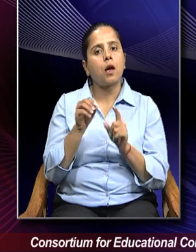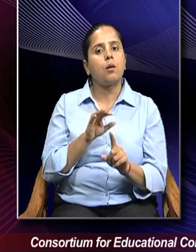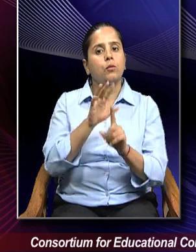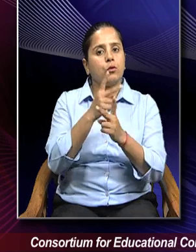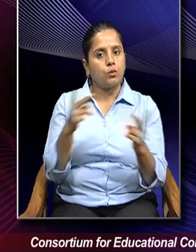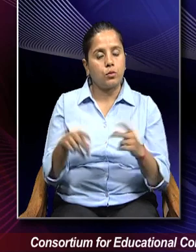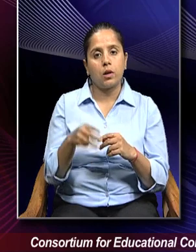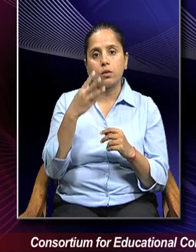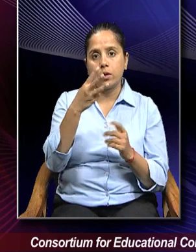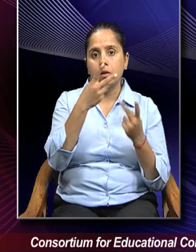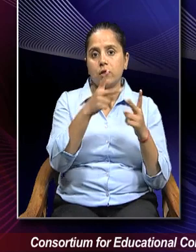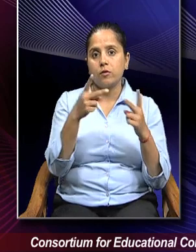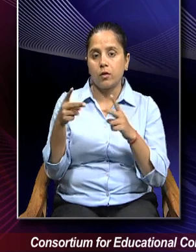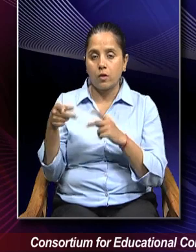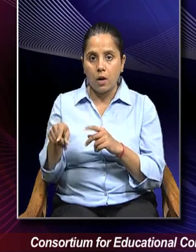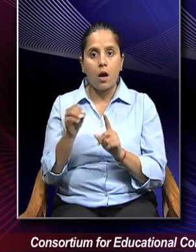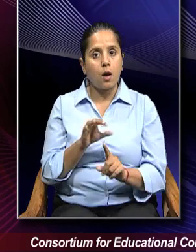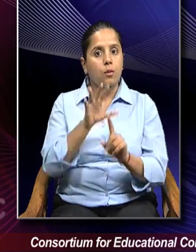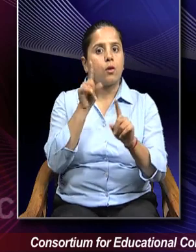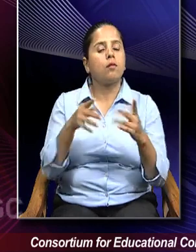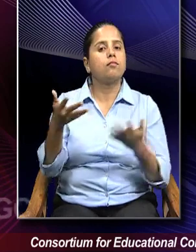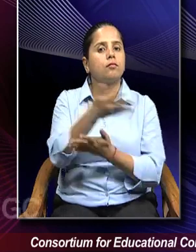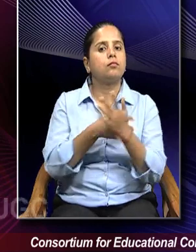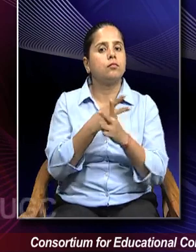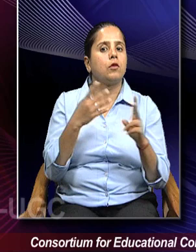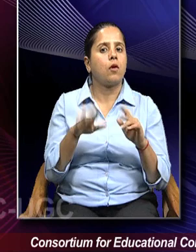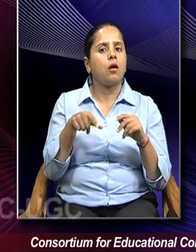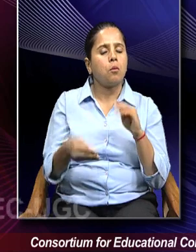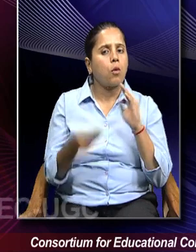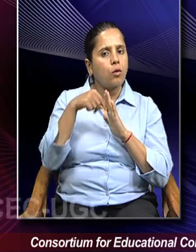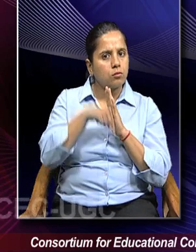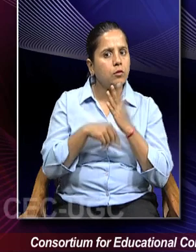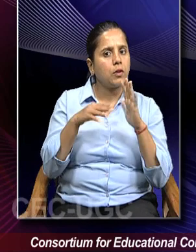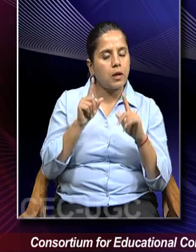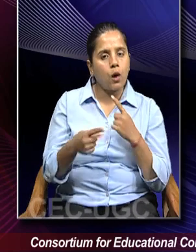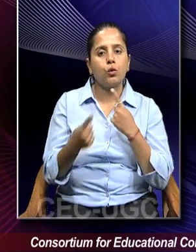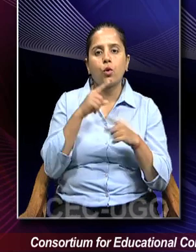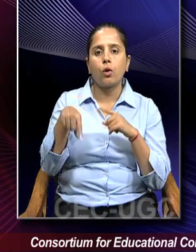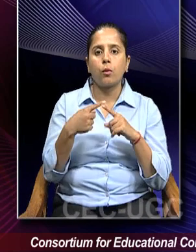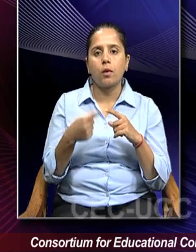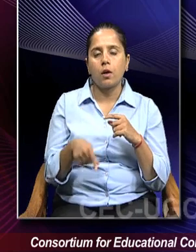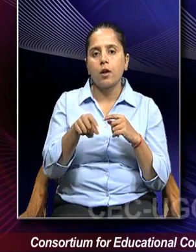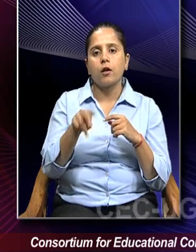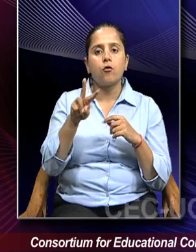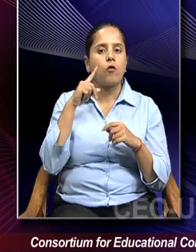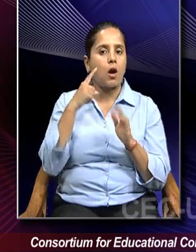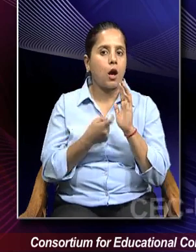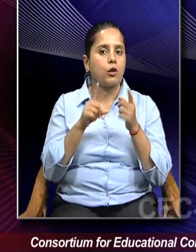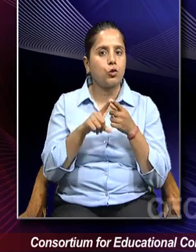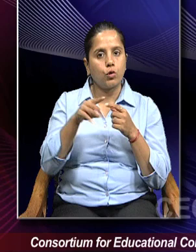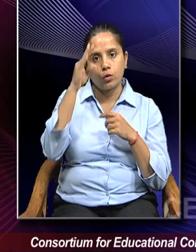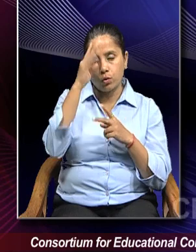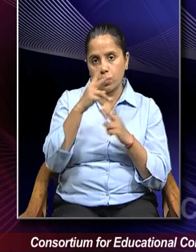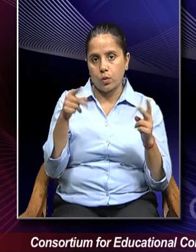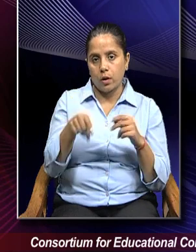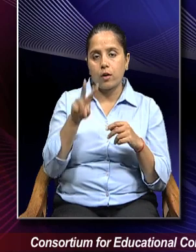three distinct approaches have been discussed at length, and now we have to talk about the virtue theorist who advocate about